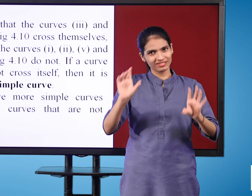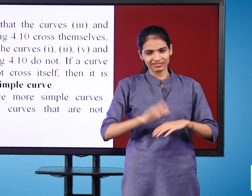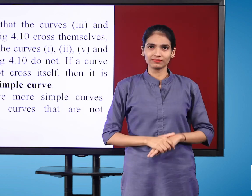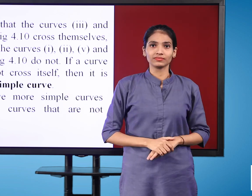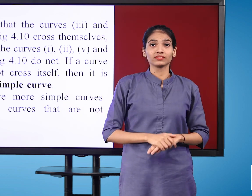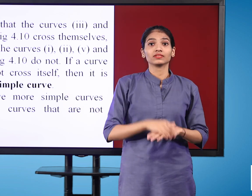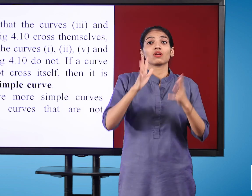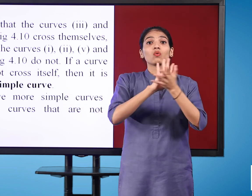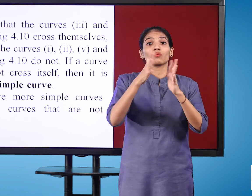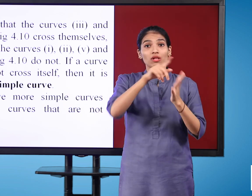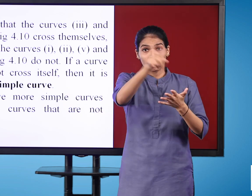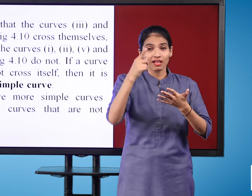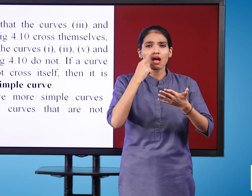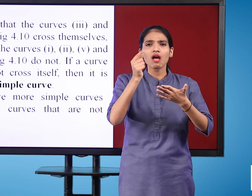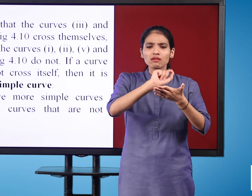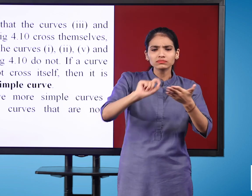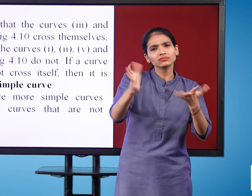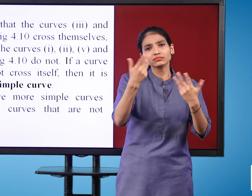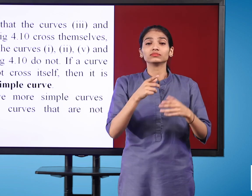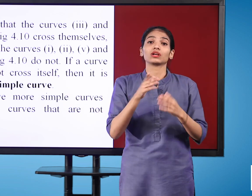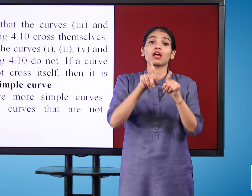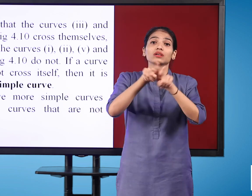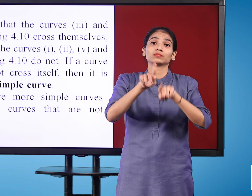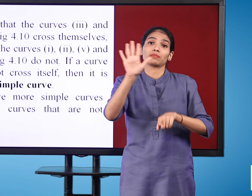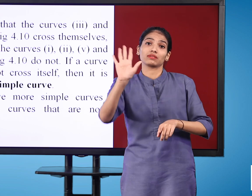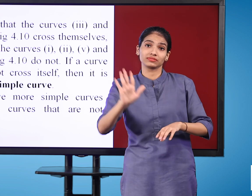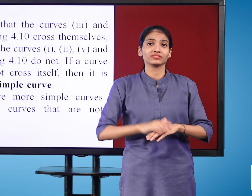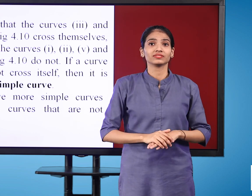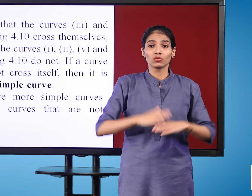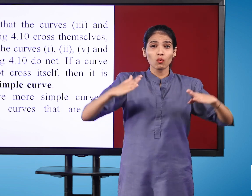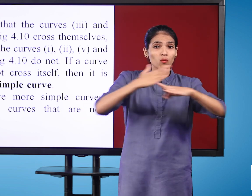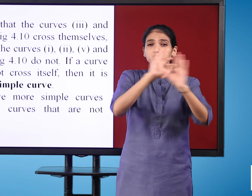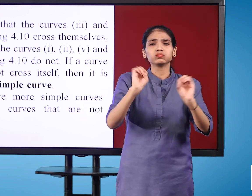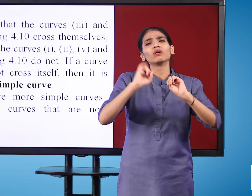simple curve. Draw 5 more simple curves and 5 curves